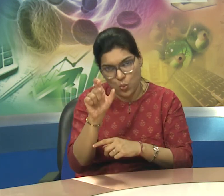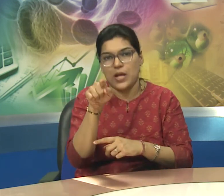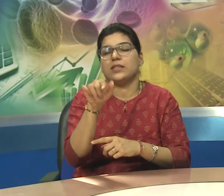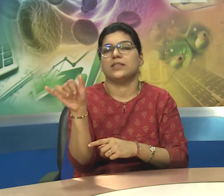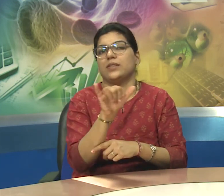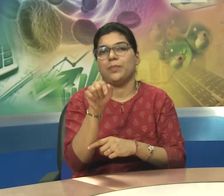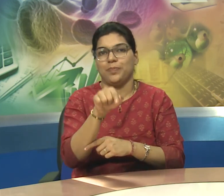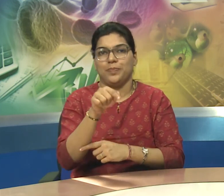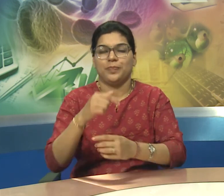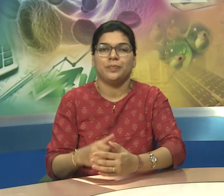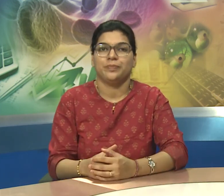the demand.